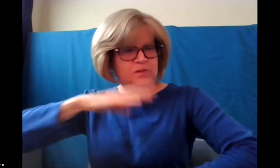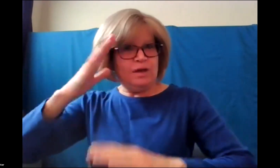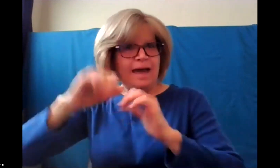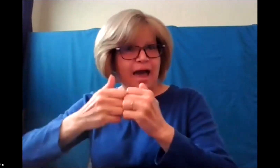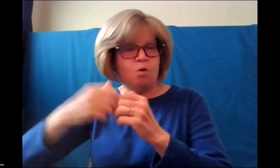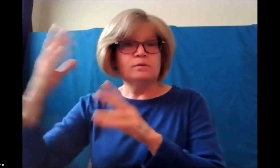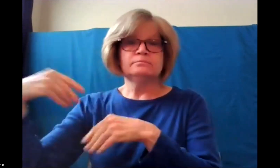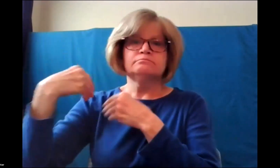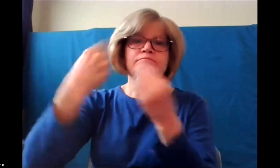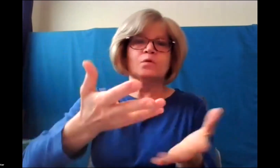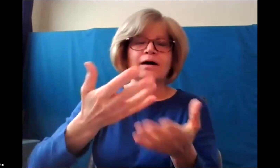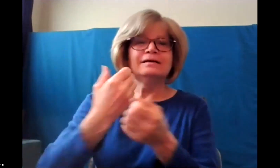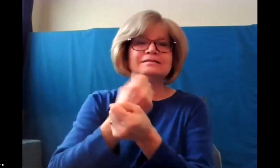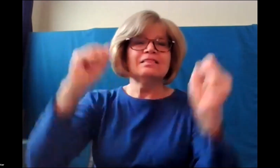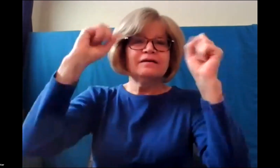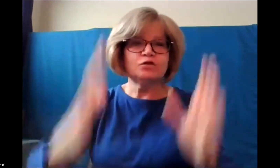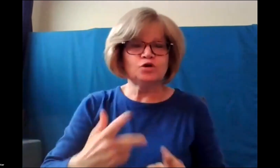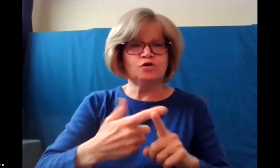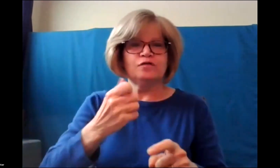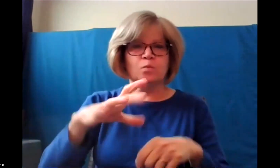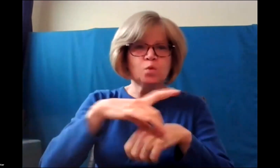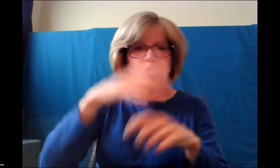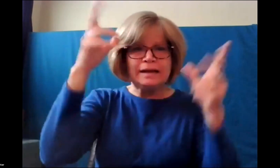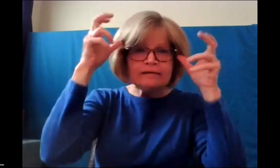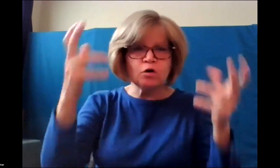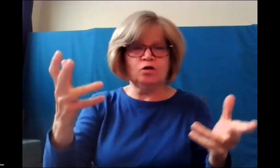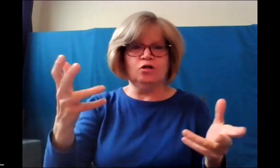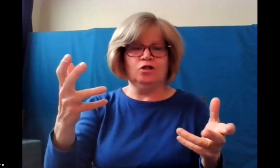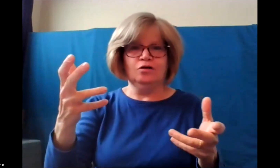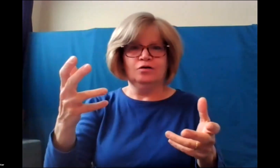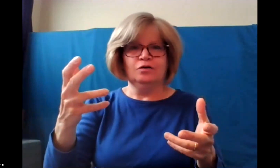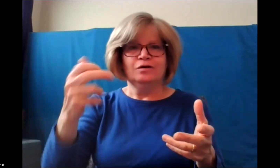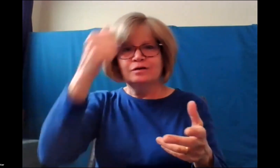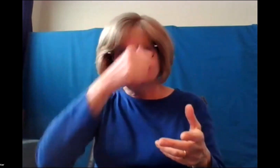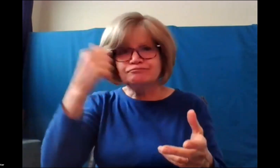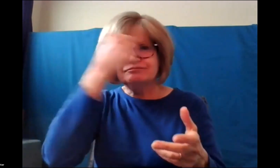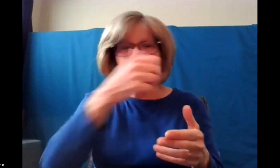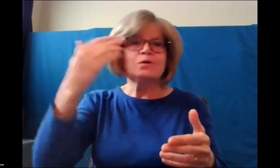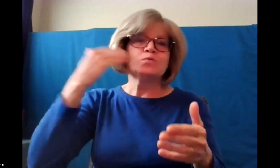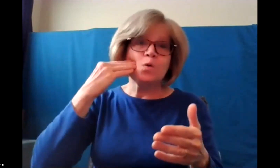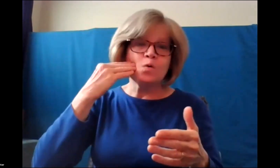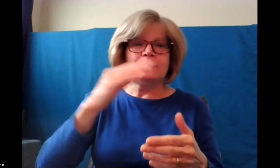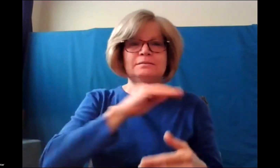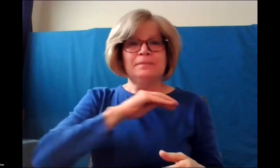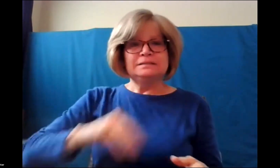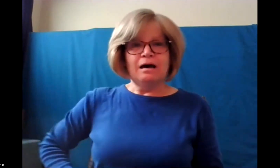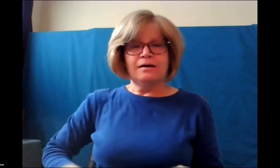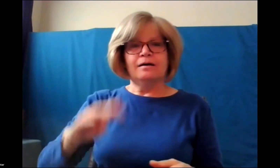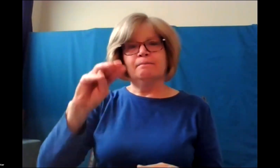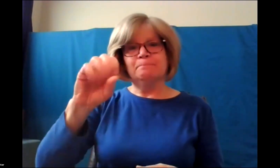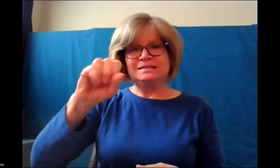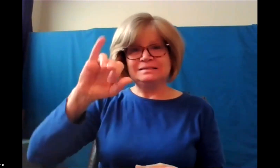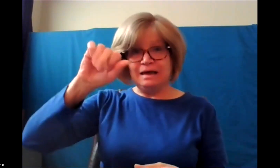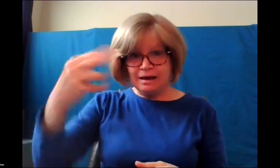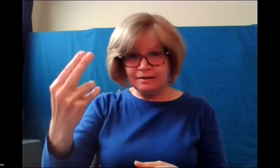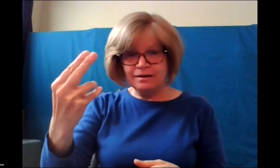a deliverer from worldly evil, an anointed one known as the Messiah in the Hebrew language,